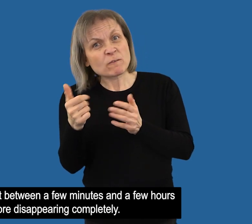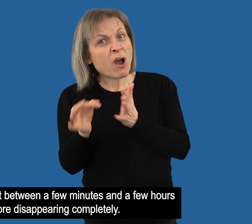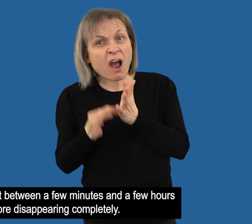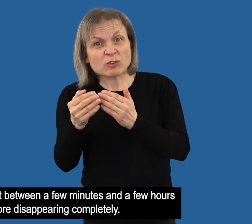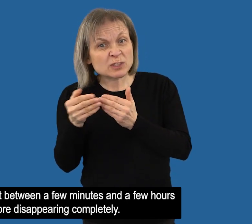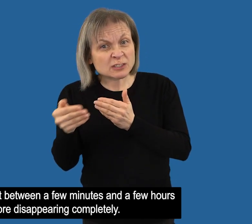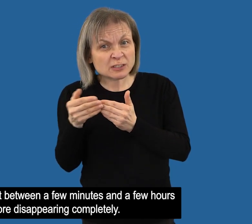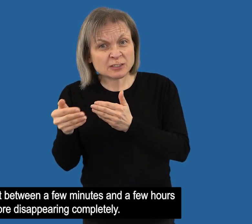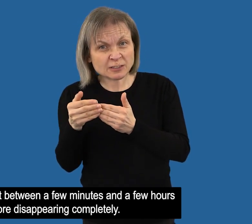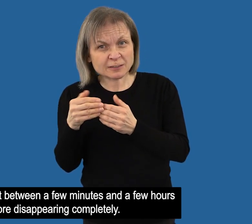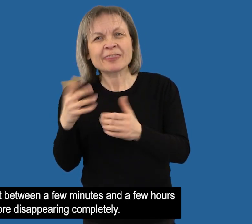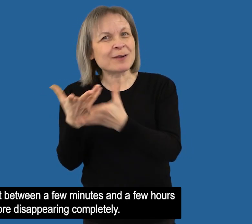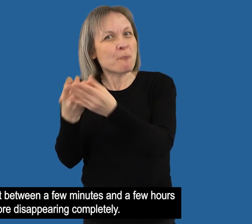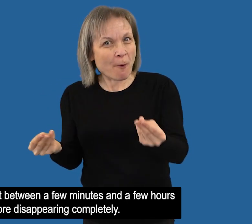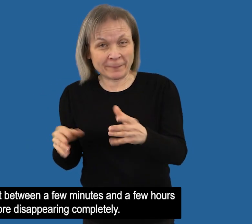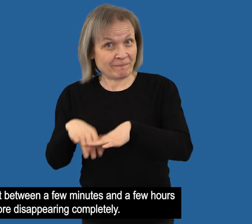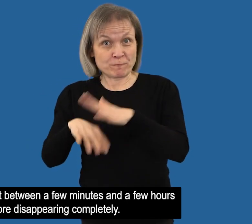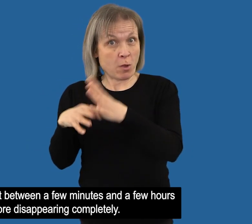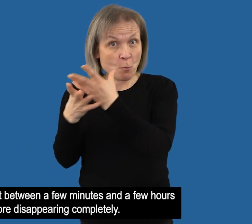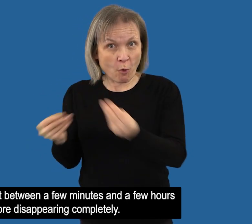hours before disappearing completely.